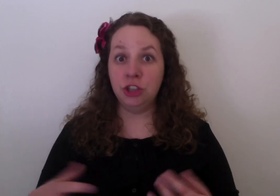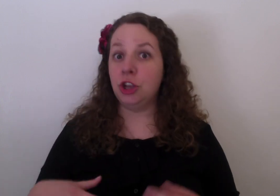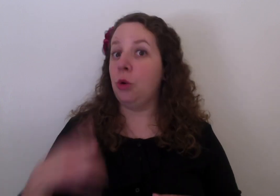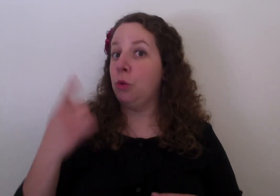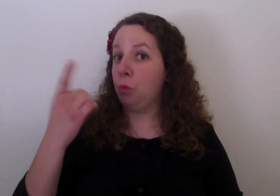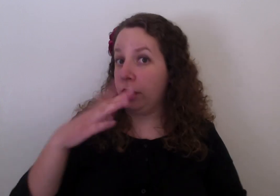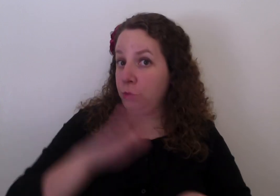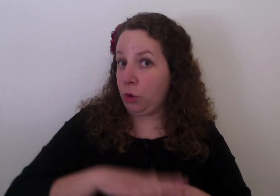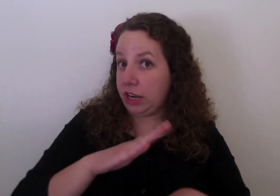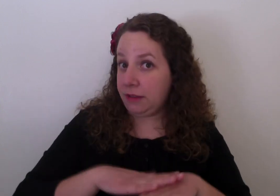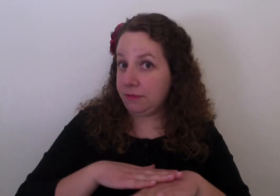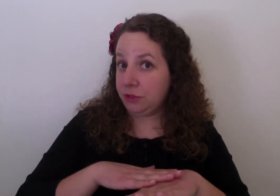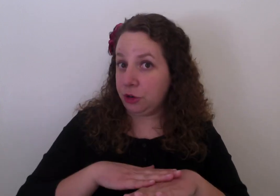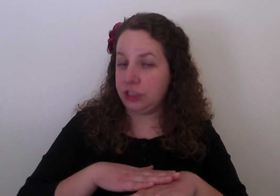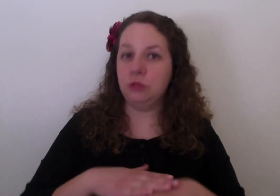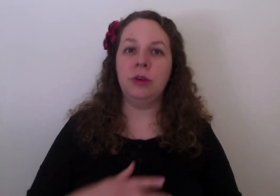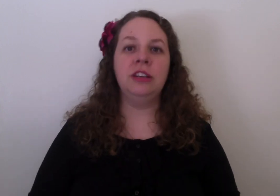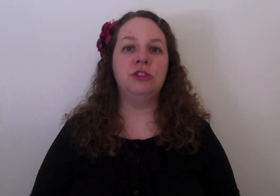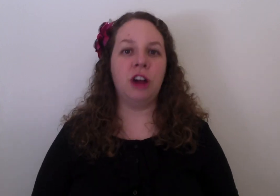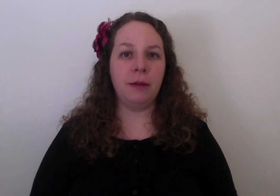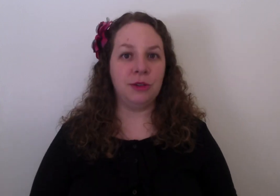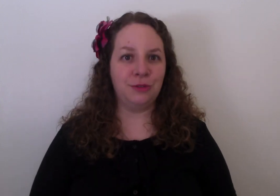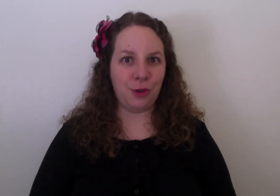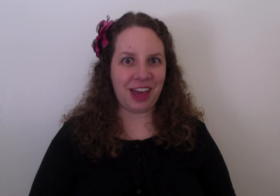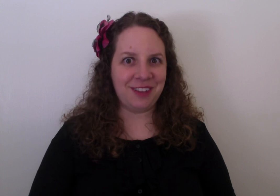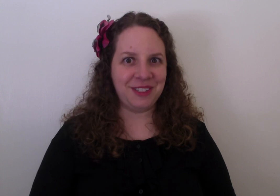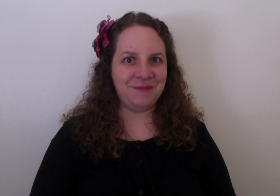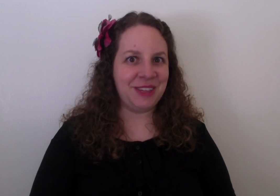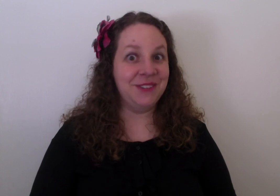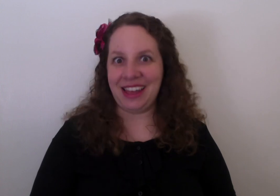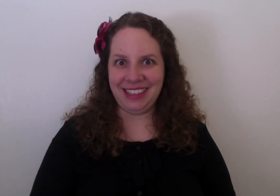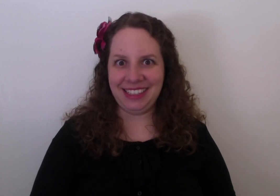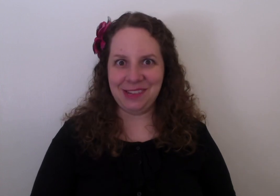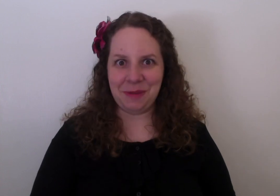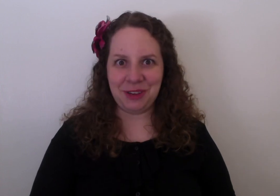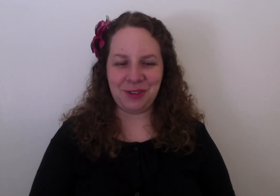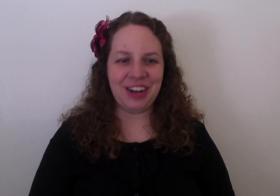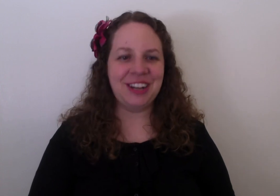So one warning, you're going to raise your eyebrows for that. You got this. Keep up the good work.